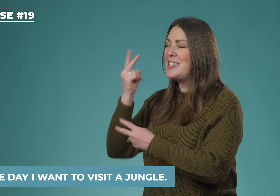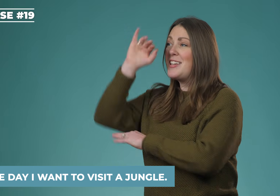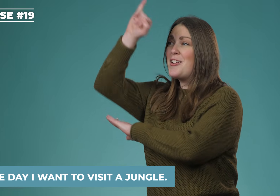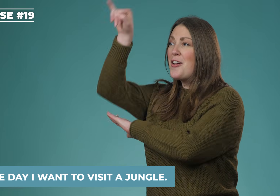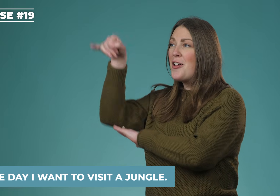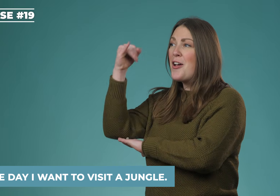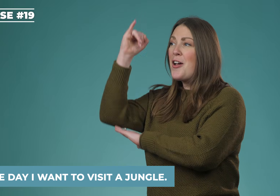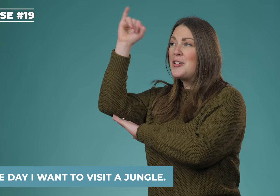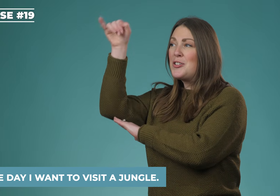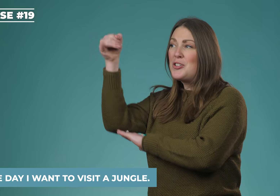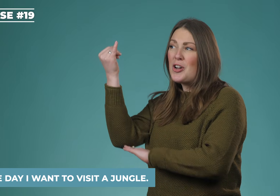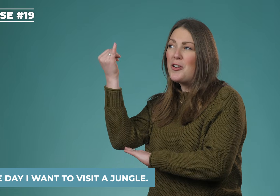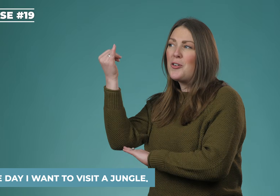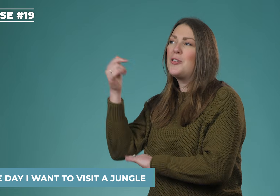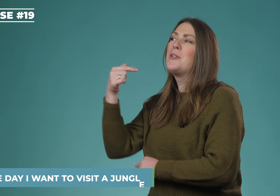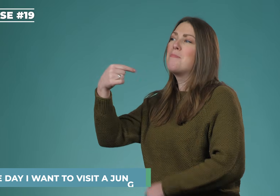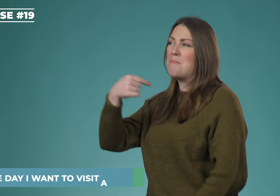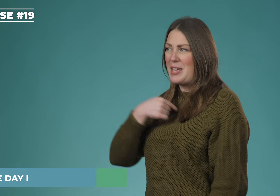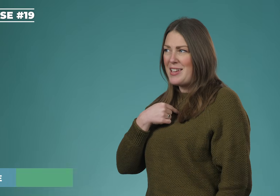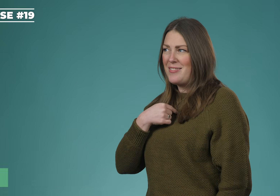visit, jungle, me.